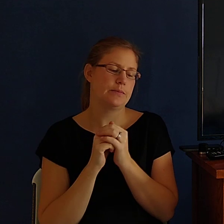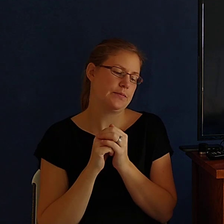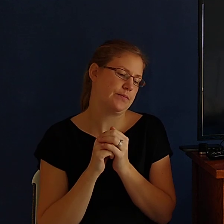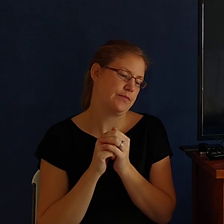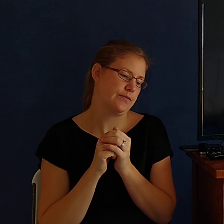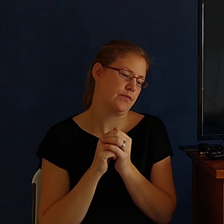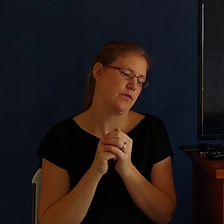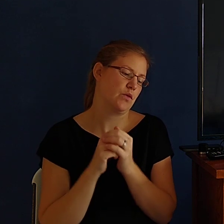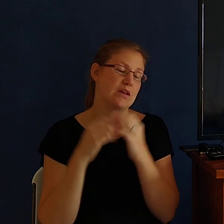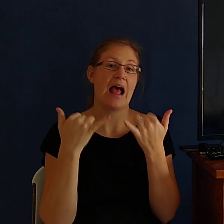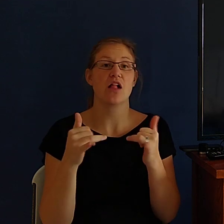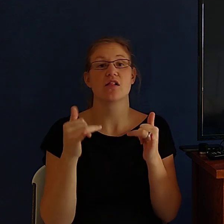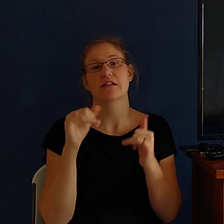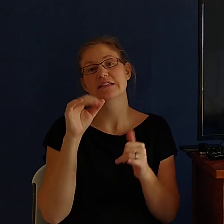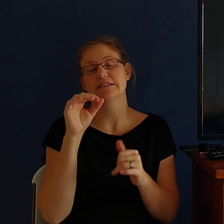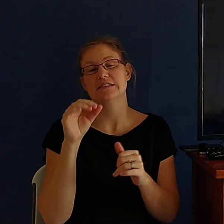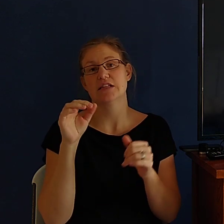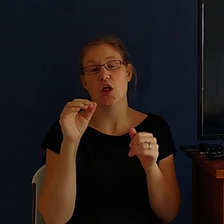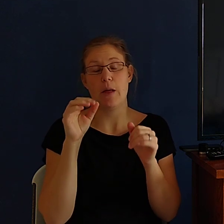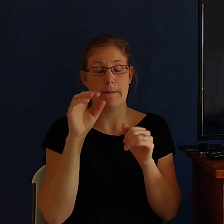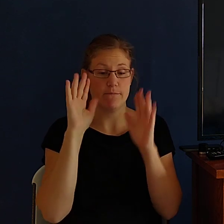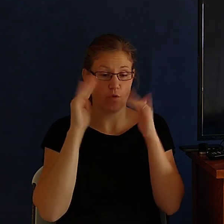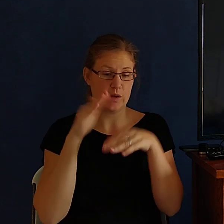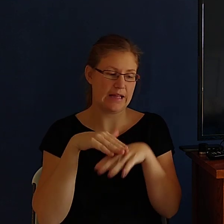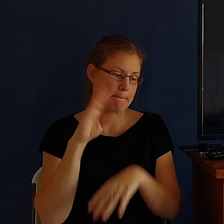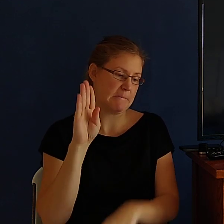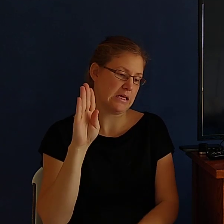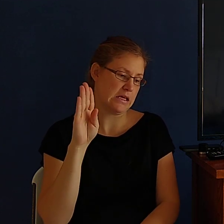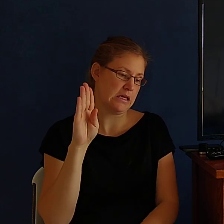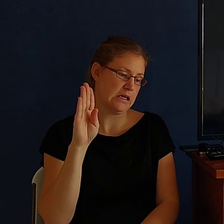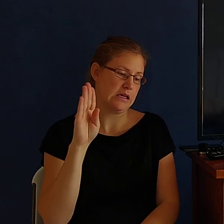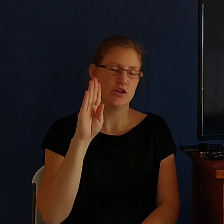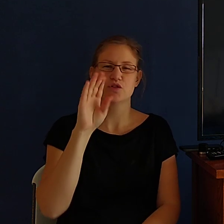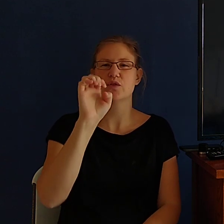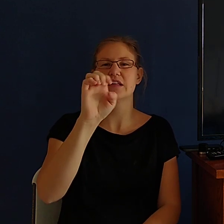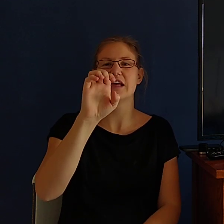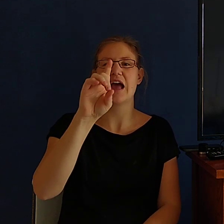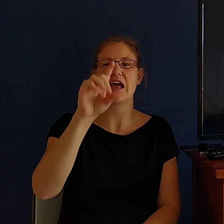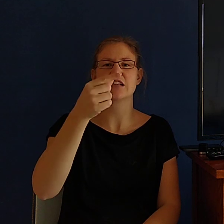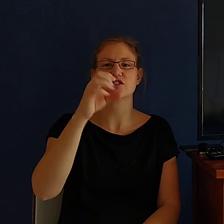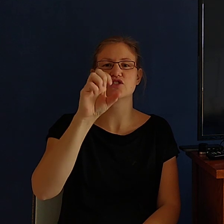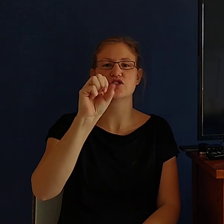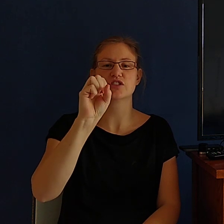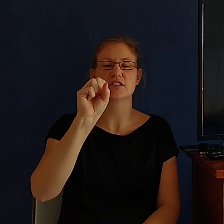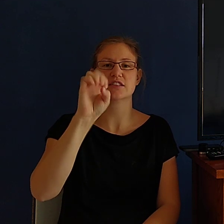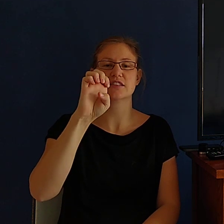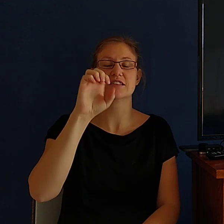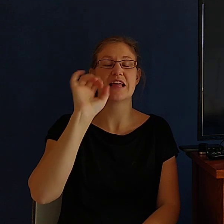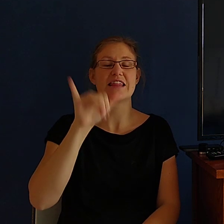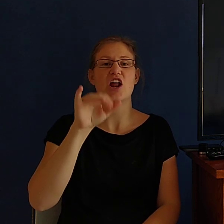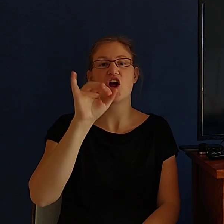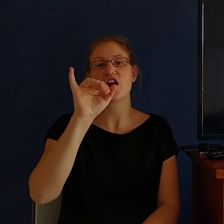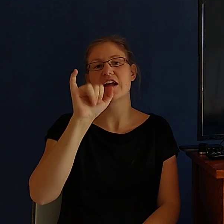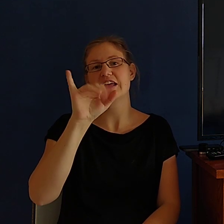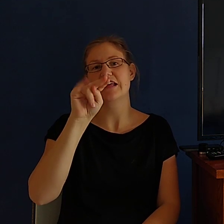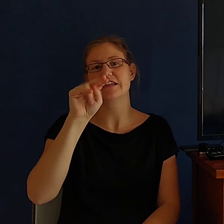B. So what are the edges that are incident to B that